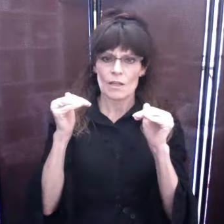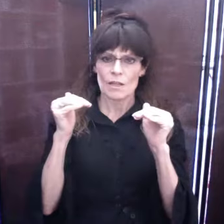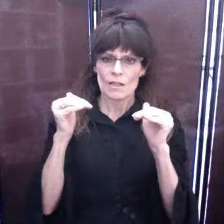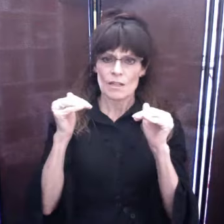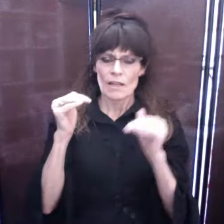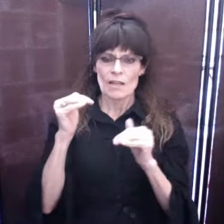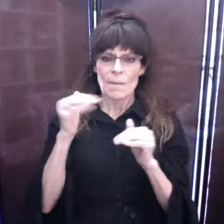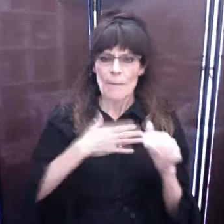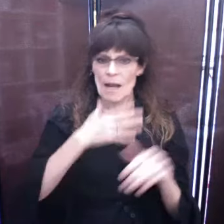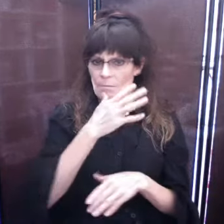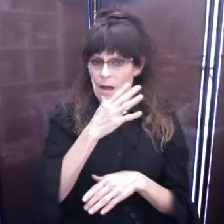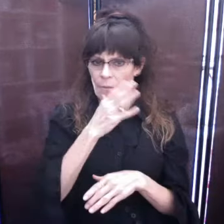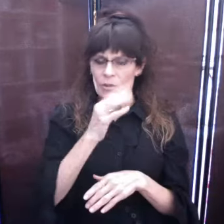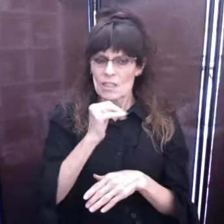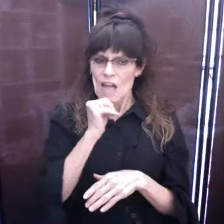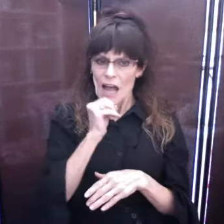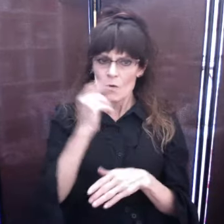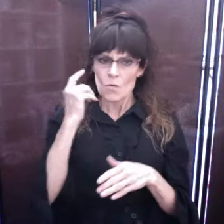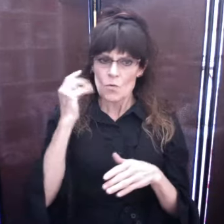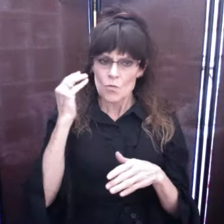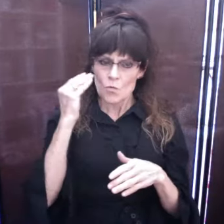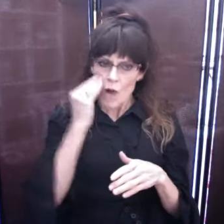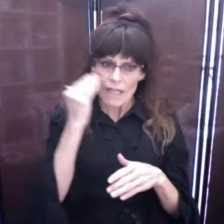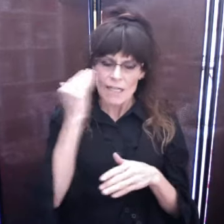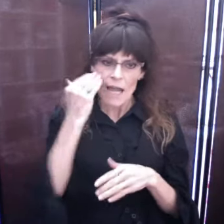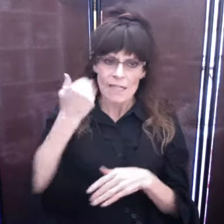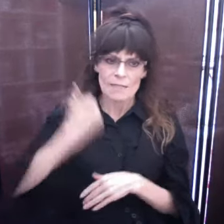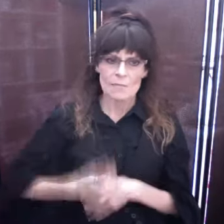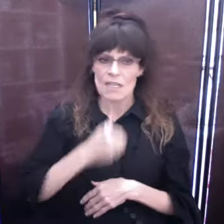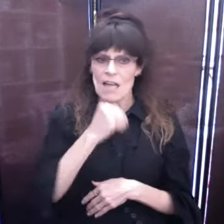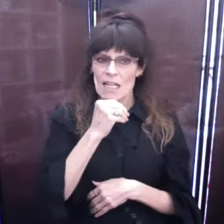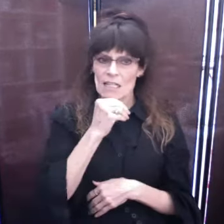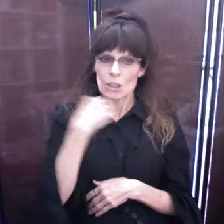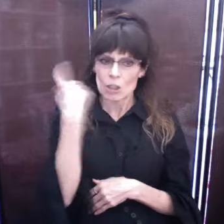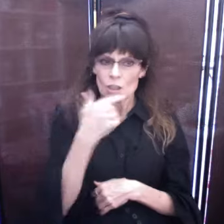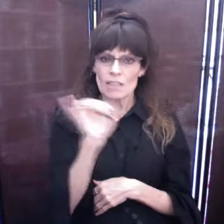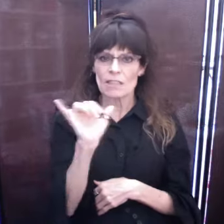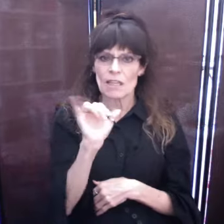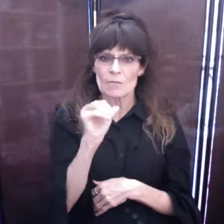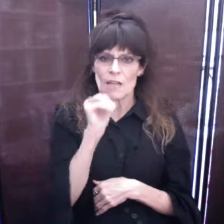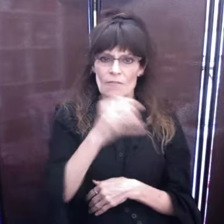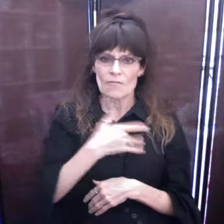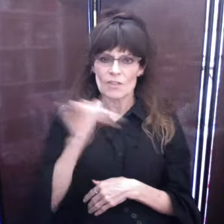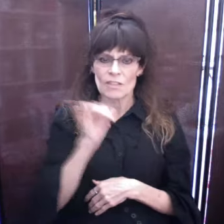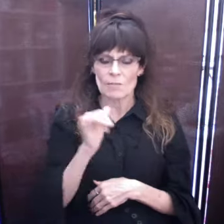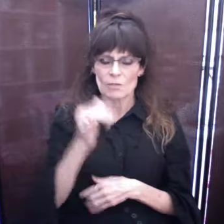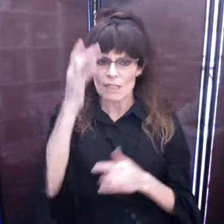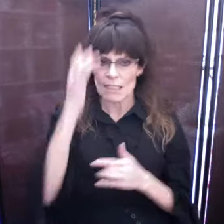to look the same. I didn't want to feel the same. I just wanted to be I was so sick of being me. I wanted to be a different person. I didn't